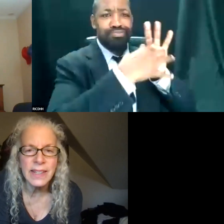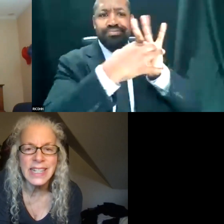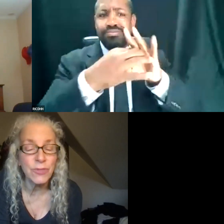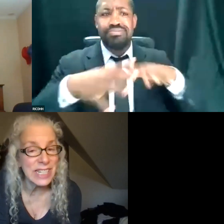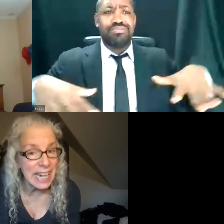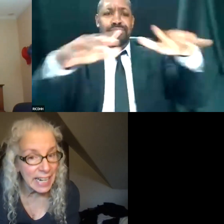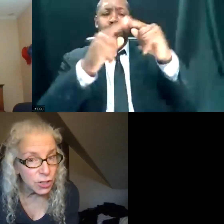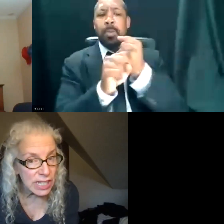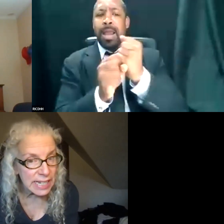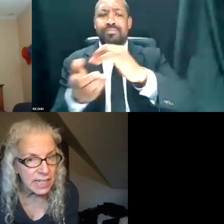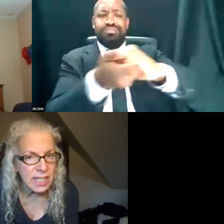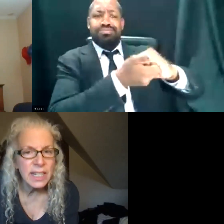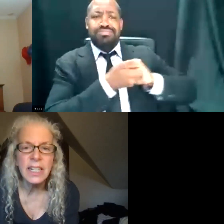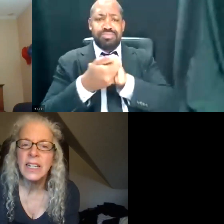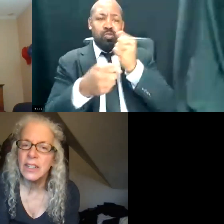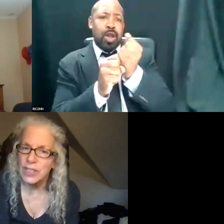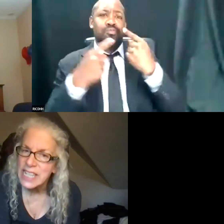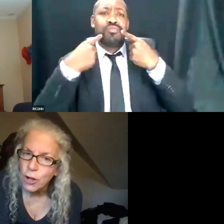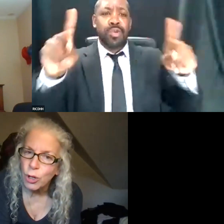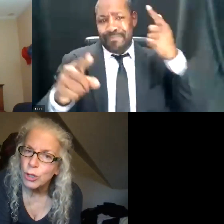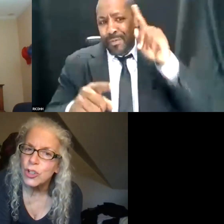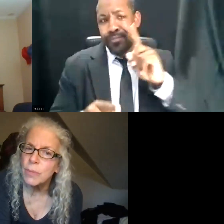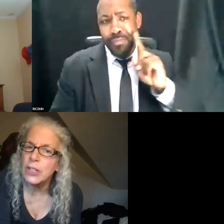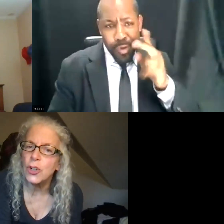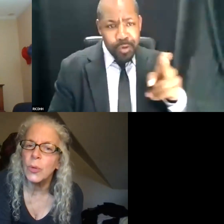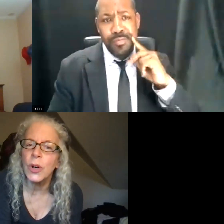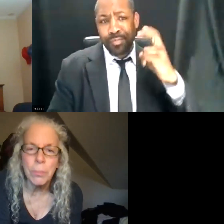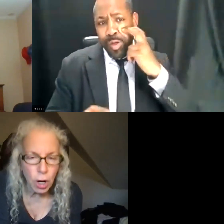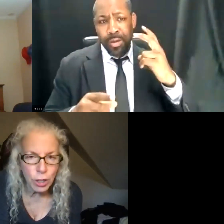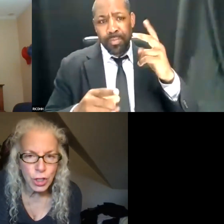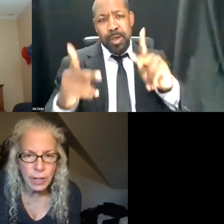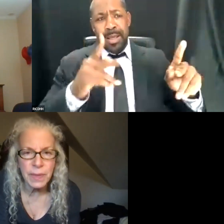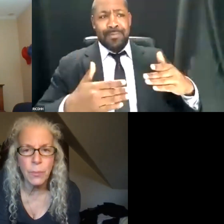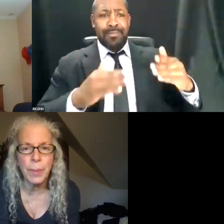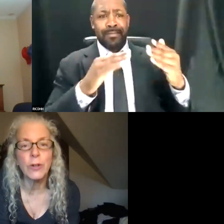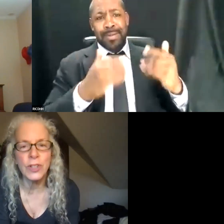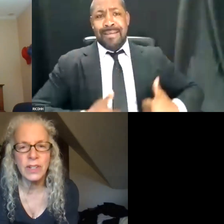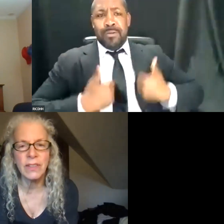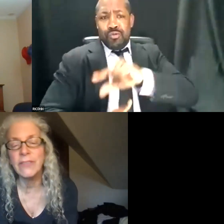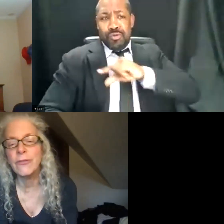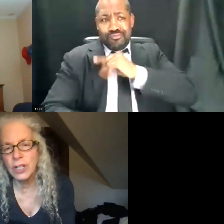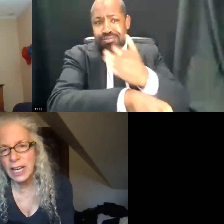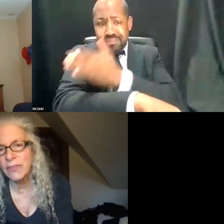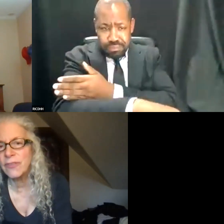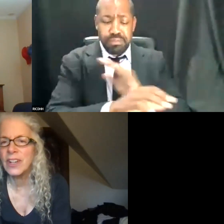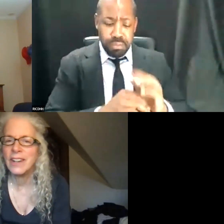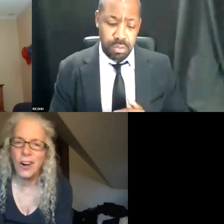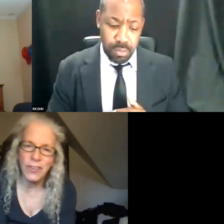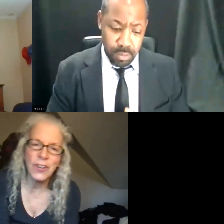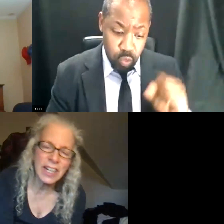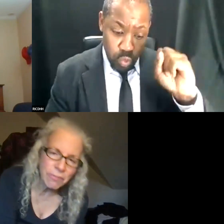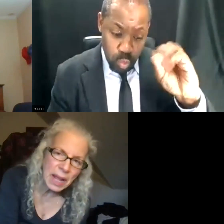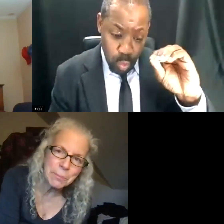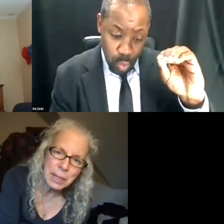with different state agencies, different stakeholders, to make sure that we're in partnership that betters life for deaf,